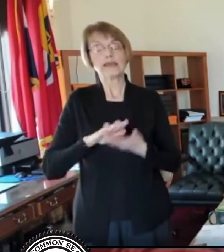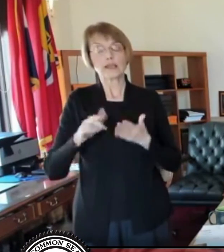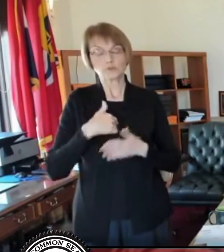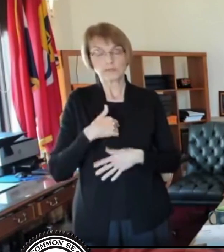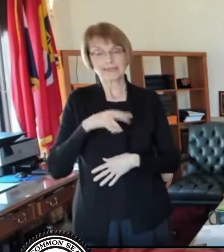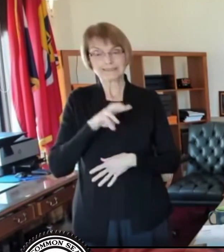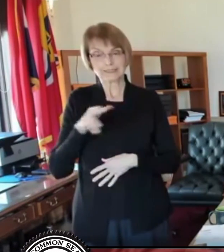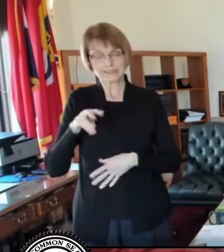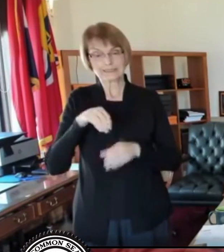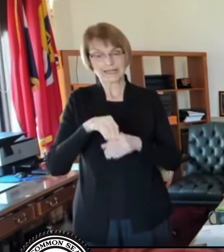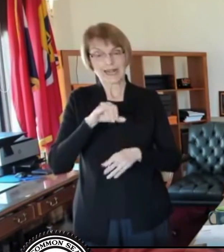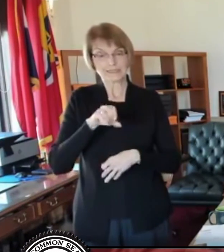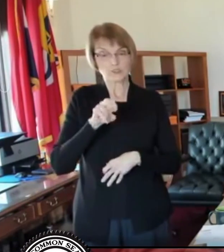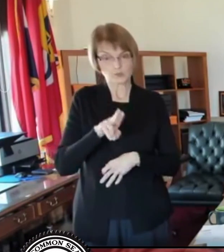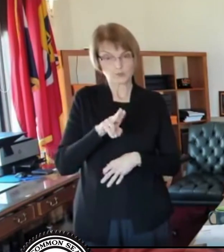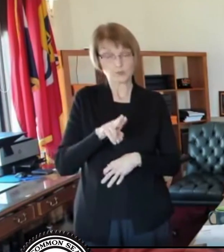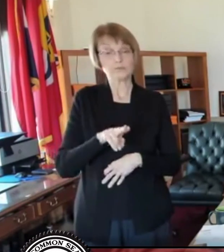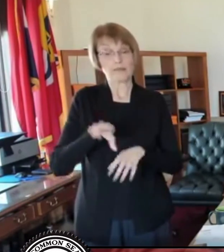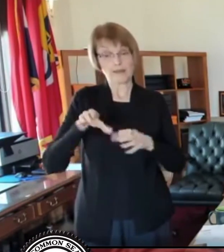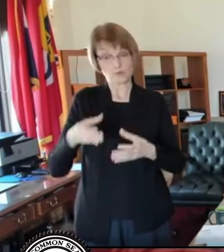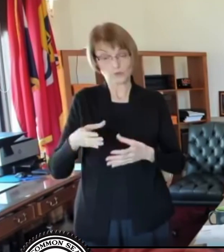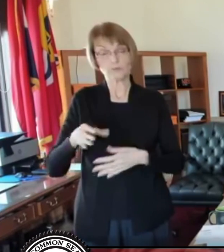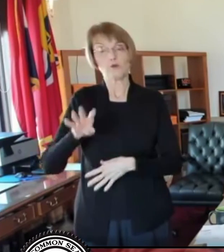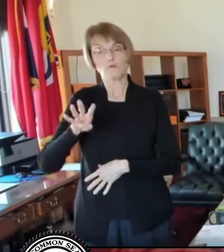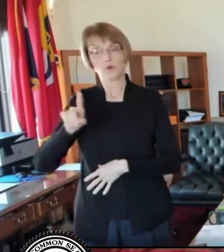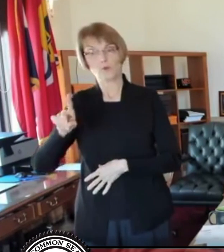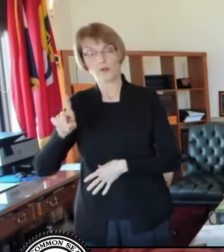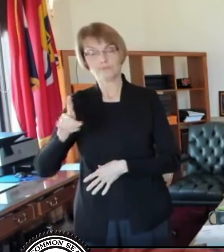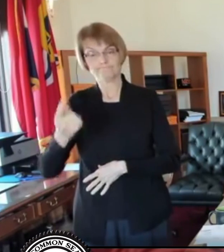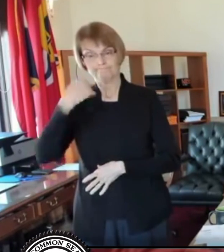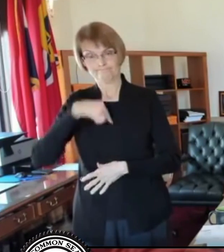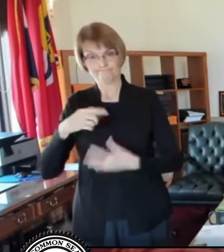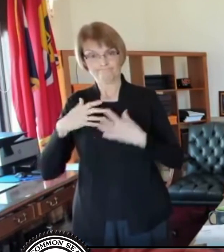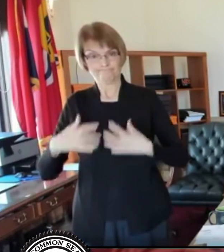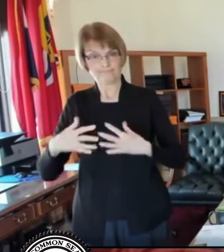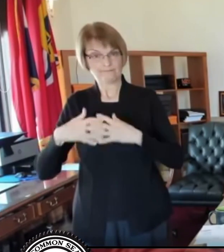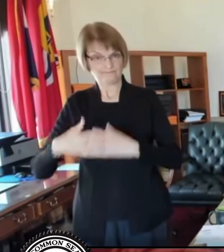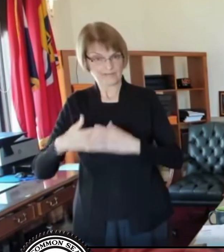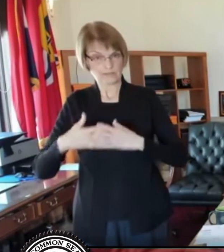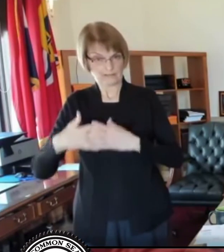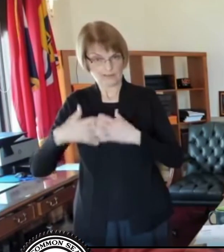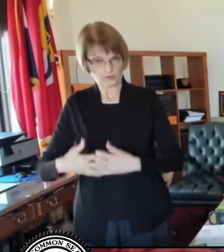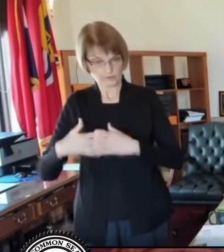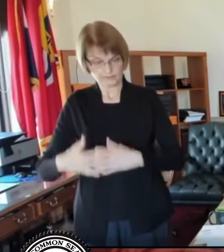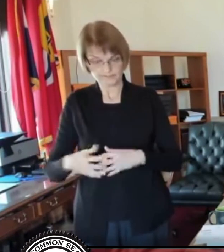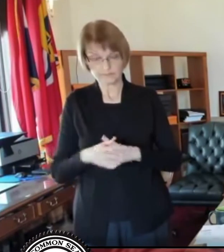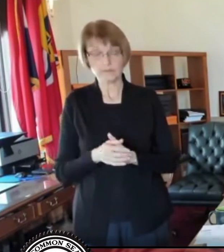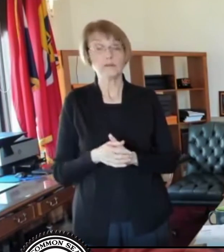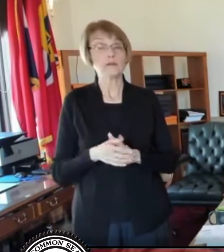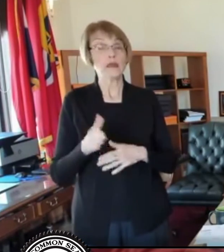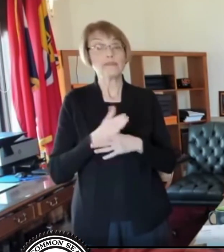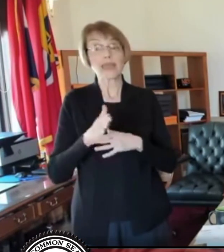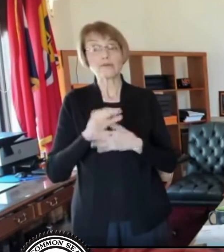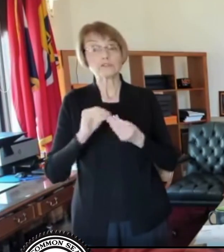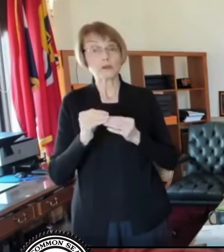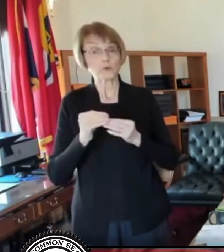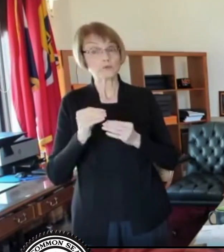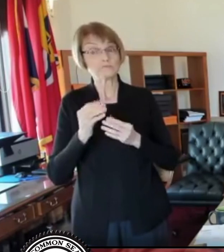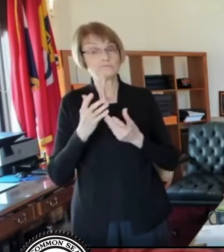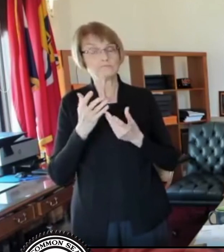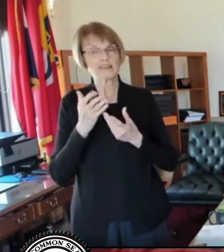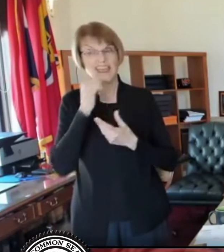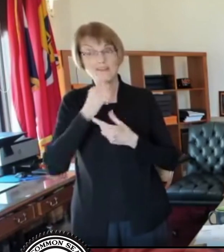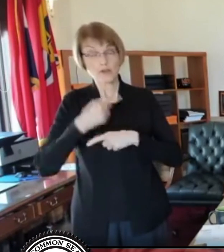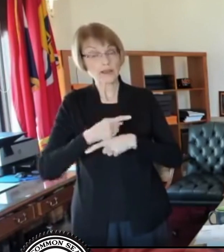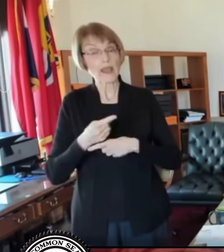66 in ICU and 41 on ventilators. And the average number of people admitted to the hospital each day to